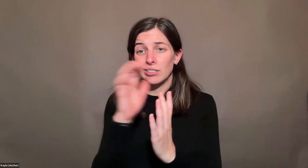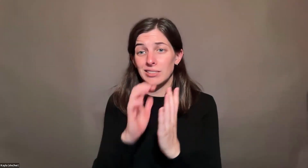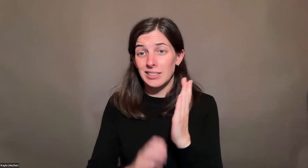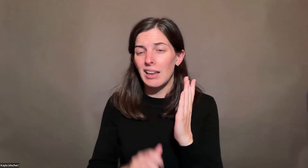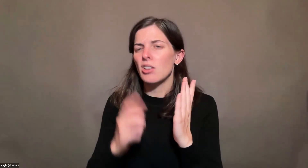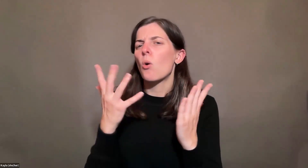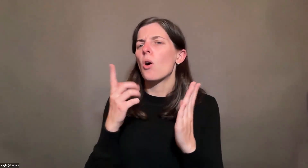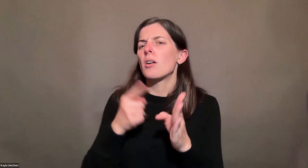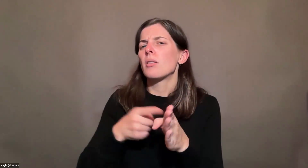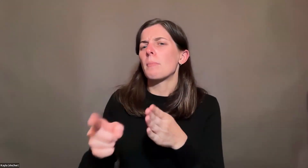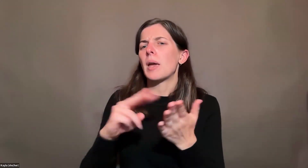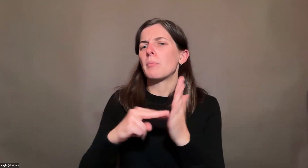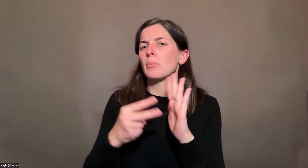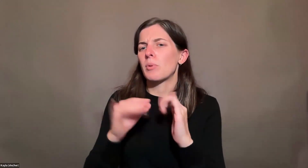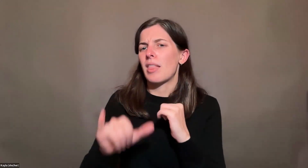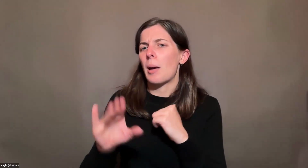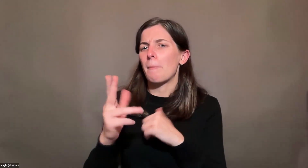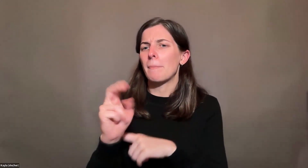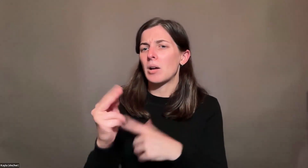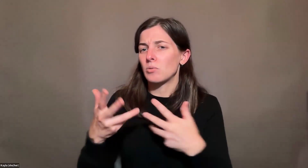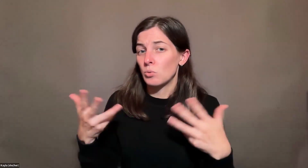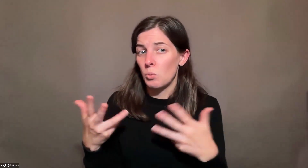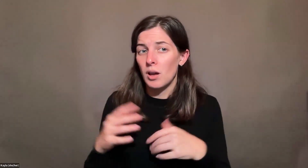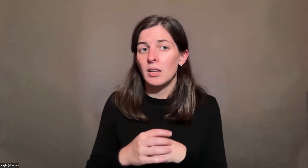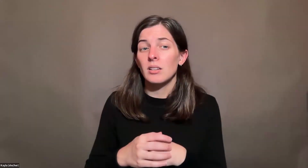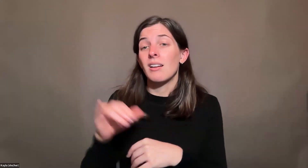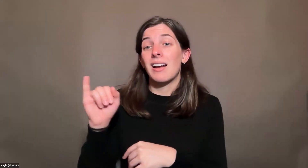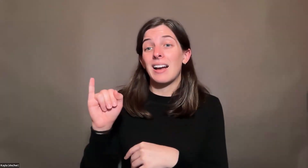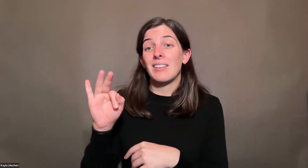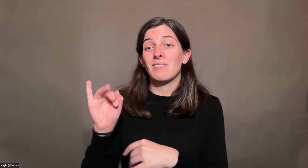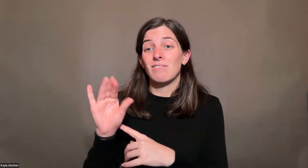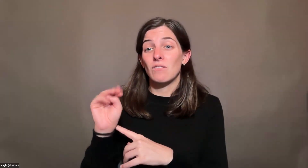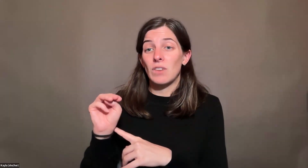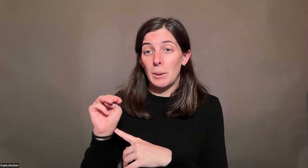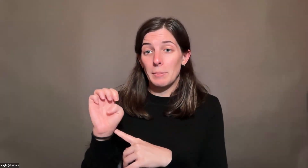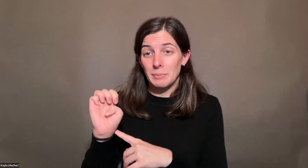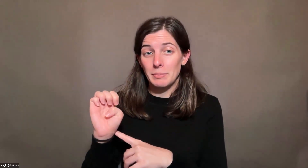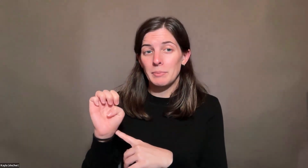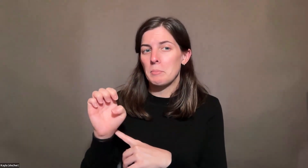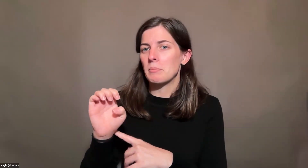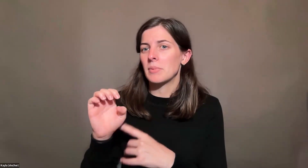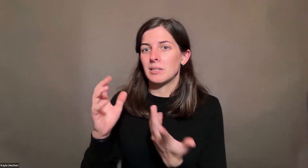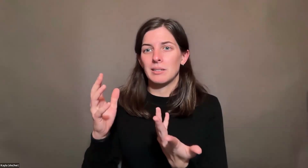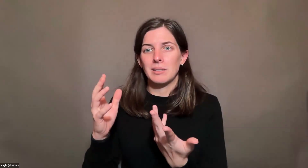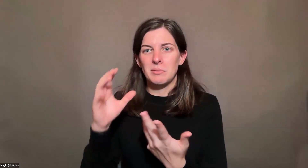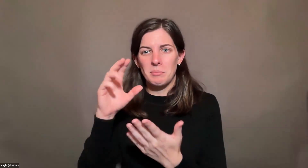know. And the iframe button. Iframe, if any iframe is not having any